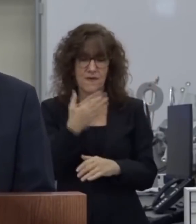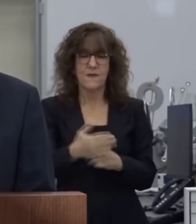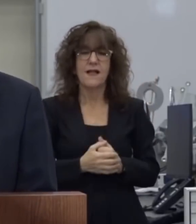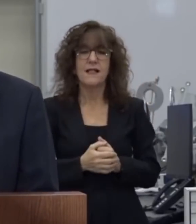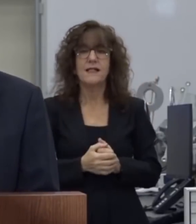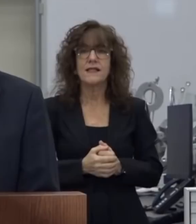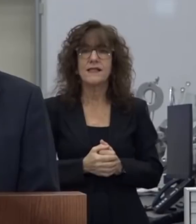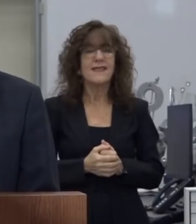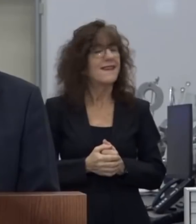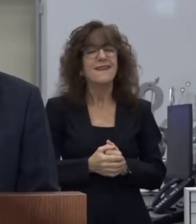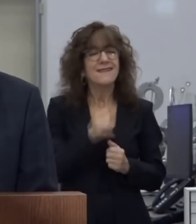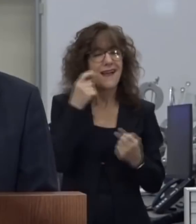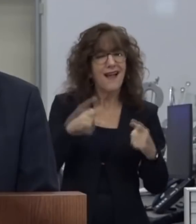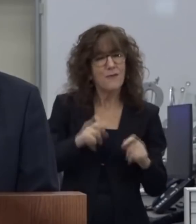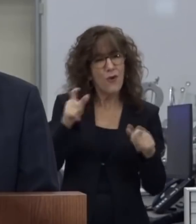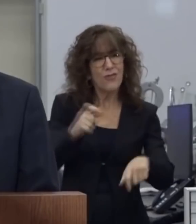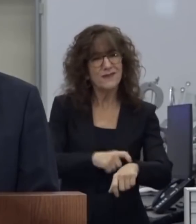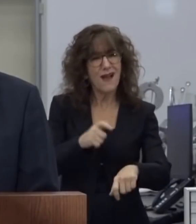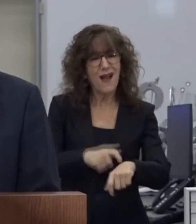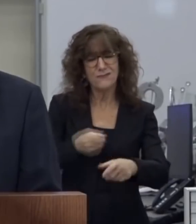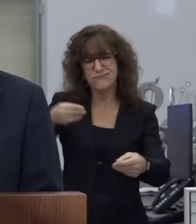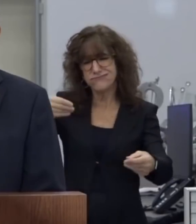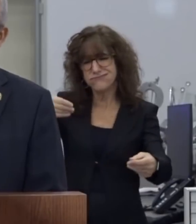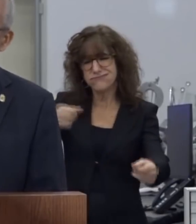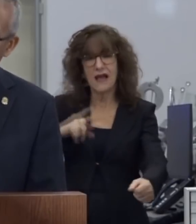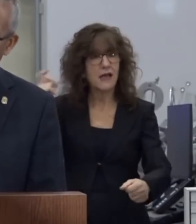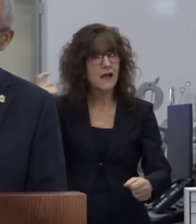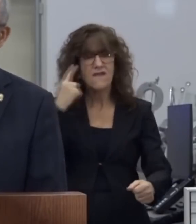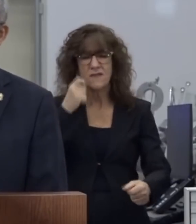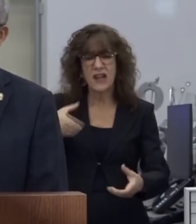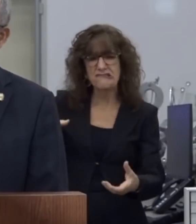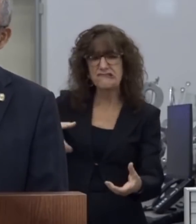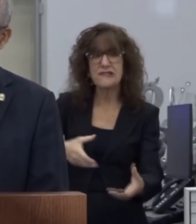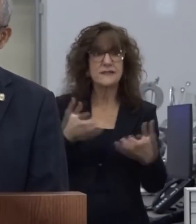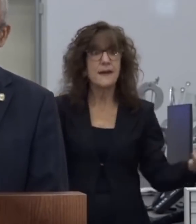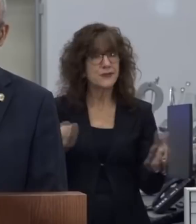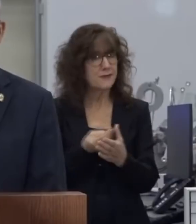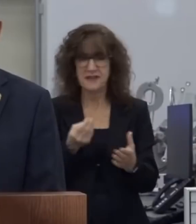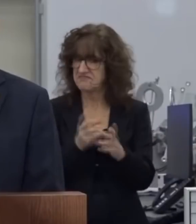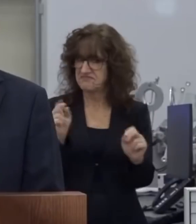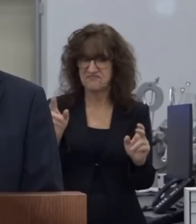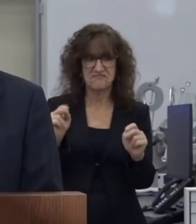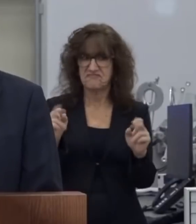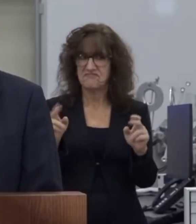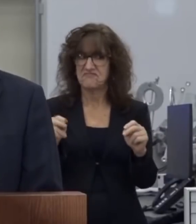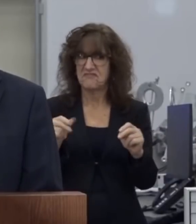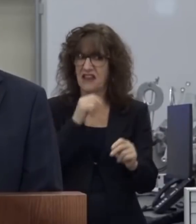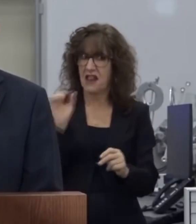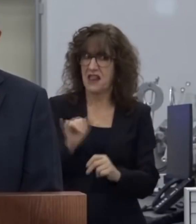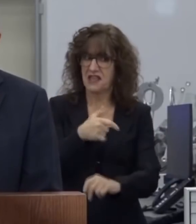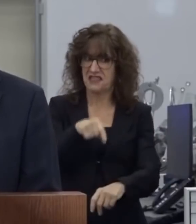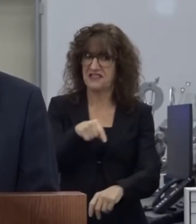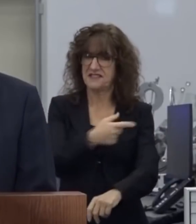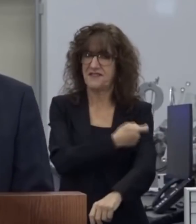that just doesn't happen all the time, not that much money. Governments don't pour as much money as was poured into this research